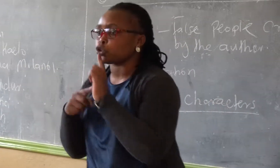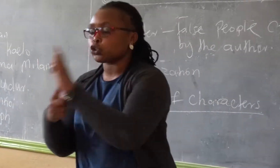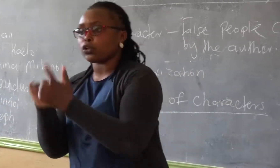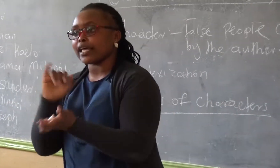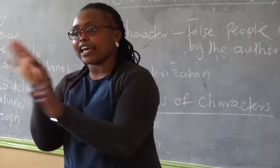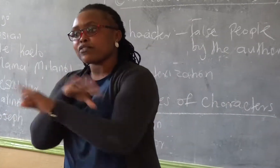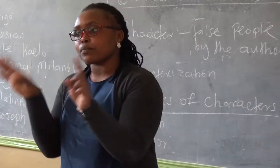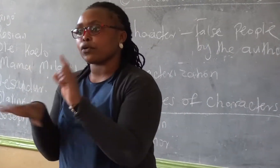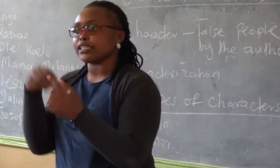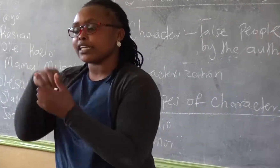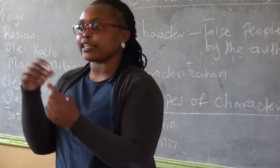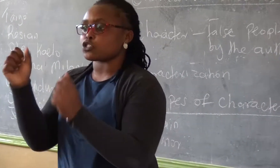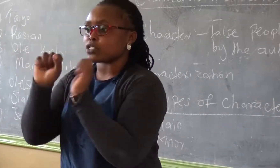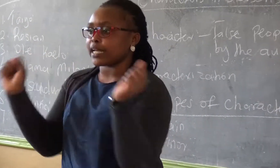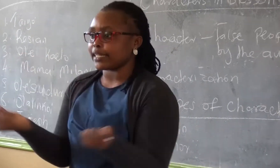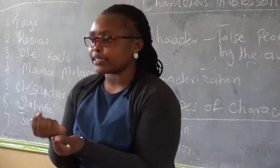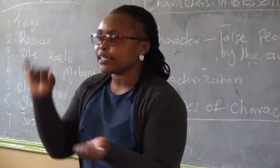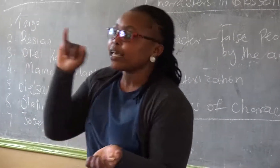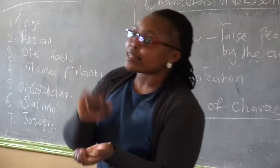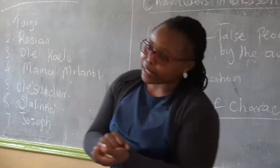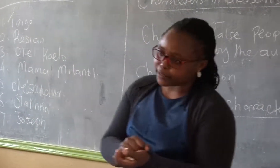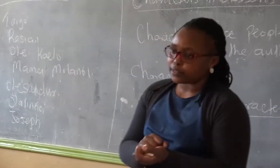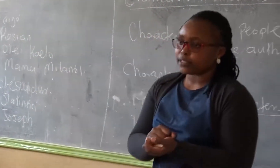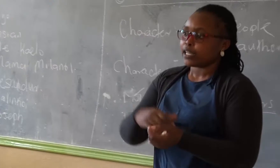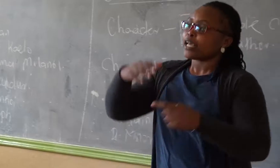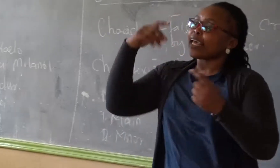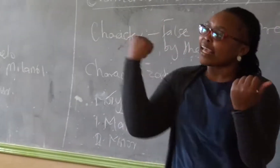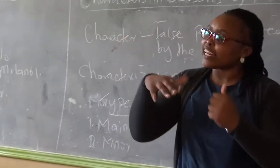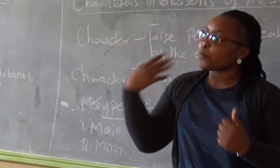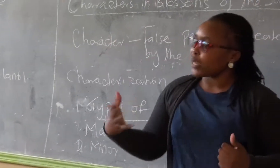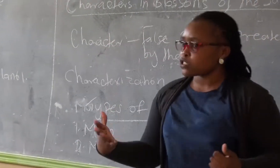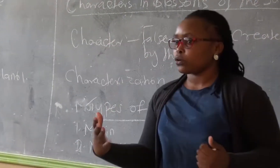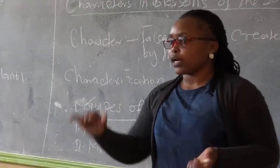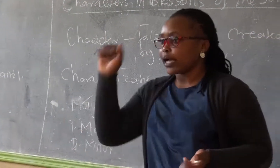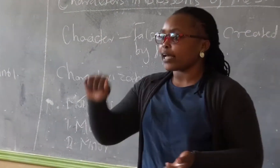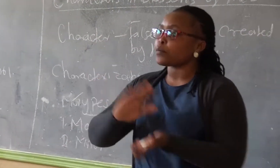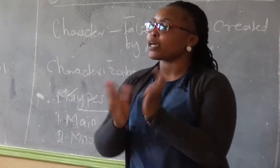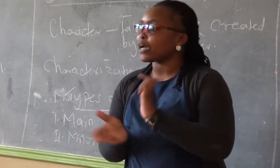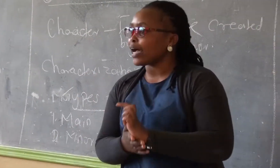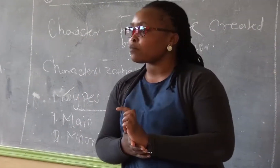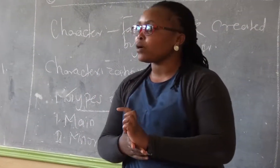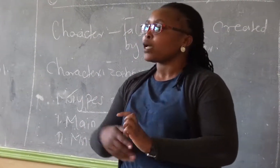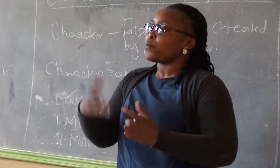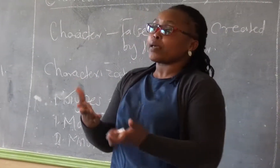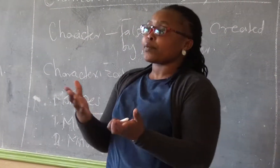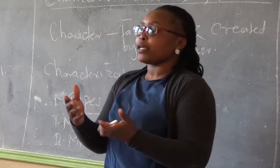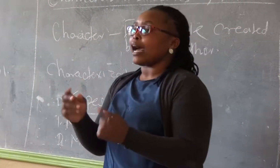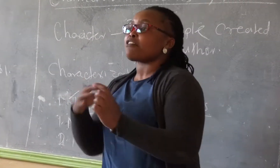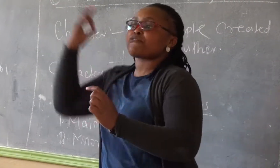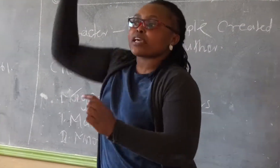show everybody in the society that any person can become maybe a